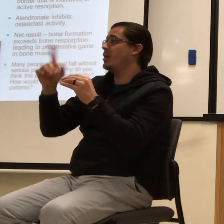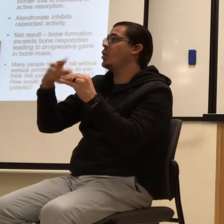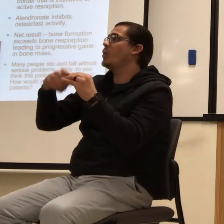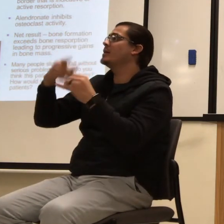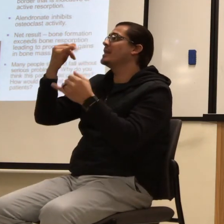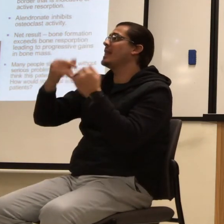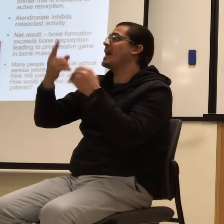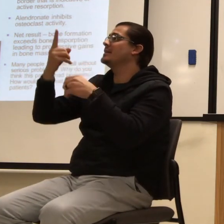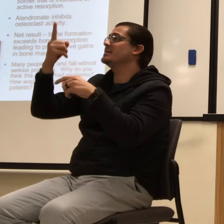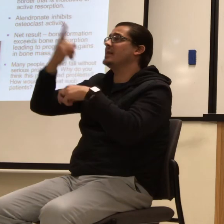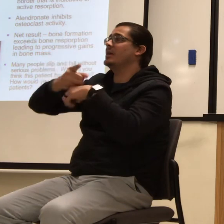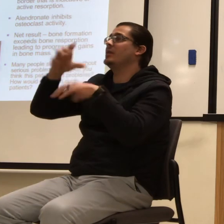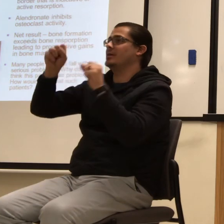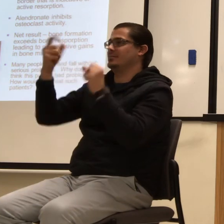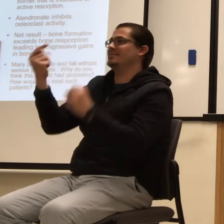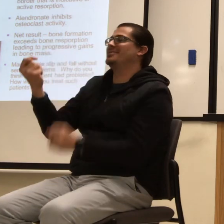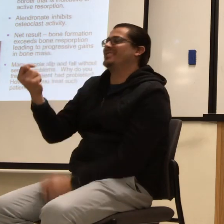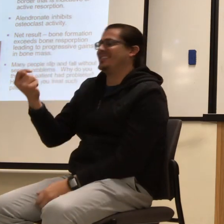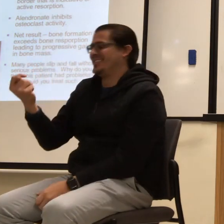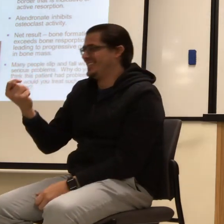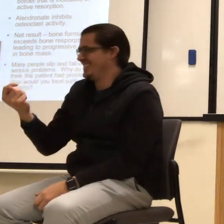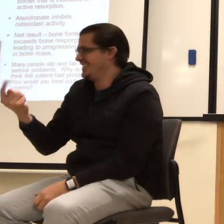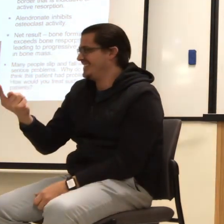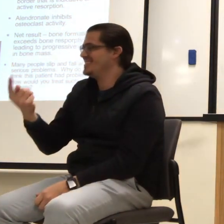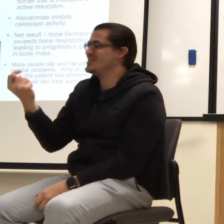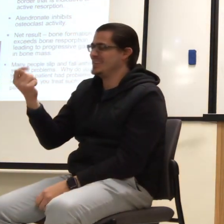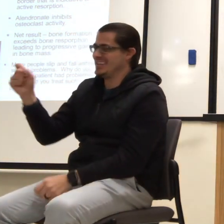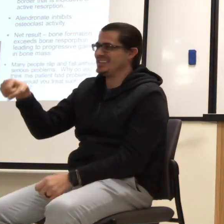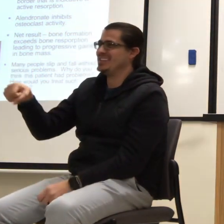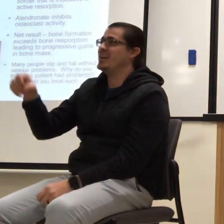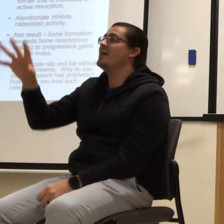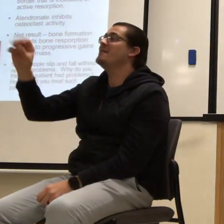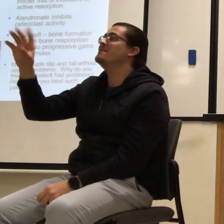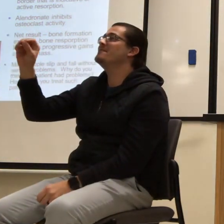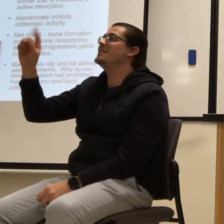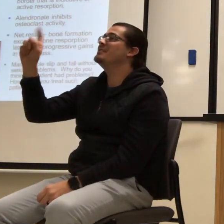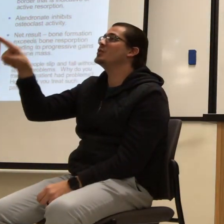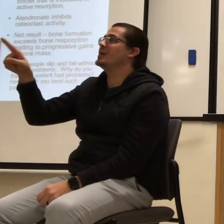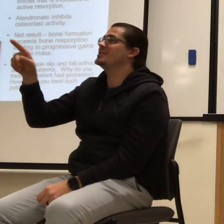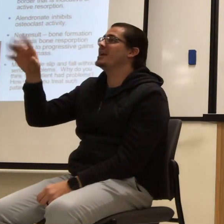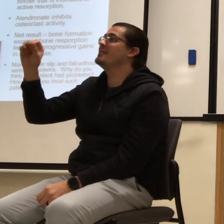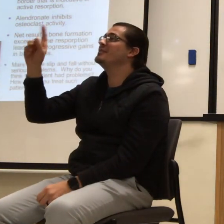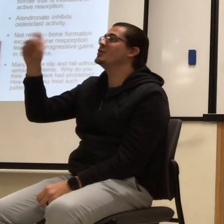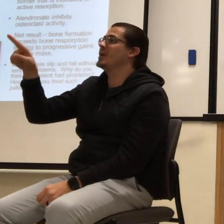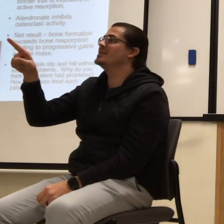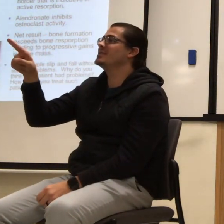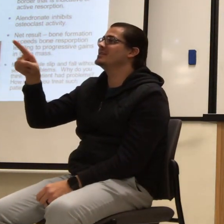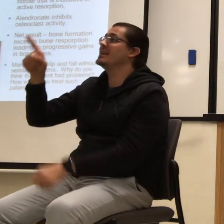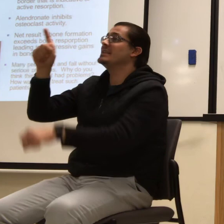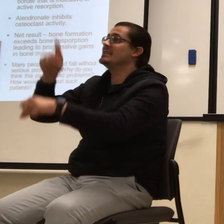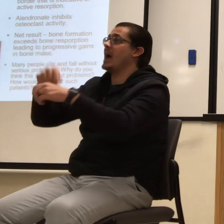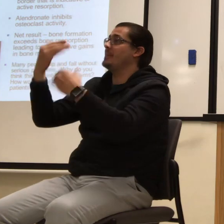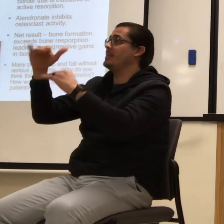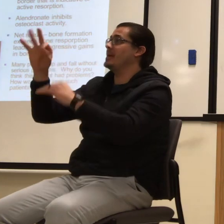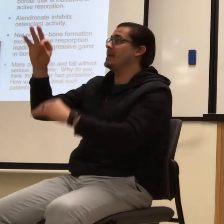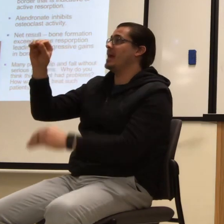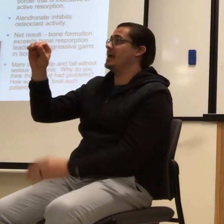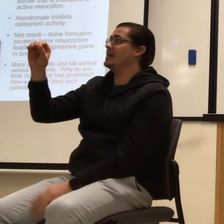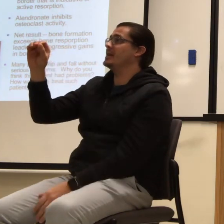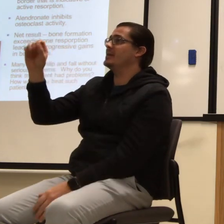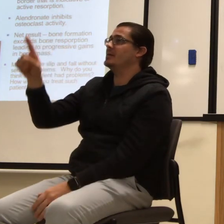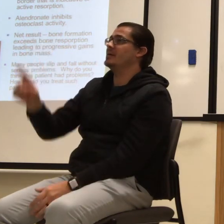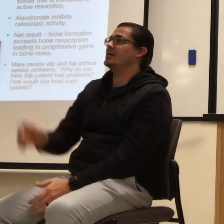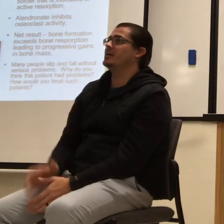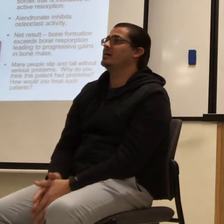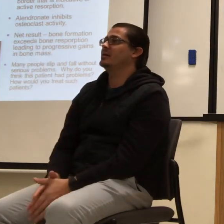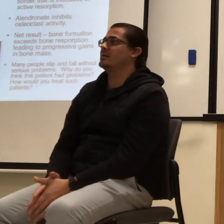it? Tuesday, Did I mention how many questions are on it? 50. 50. Okay, and it's timed, right? Yeah. Okay, so